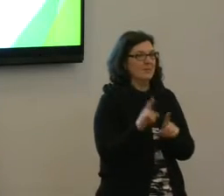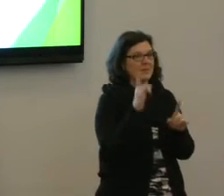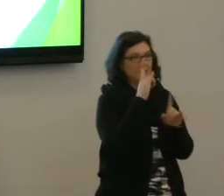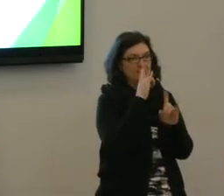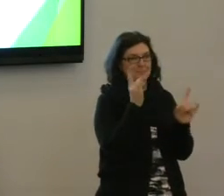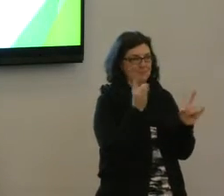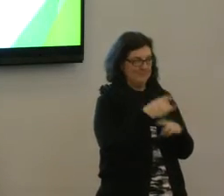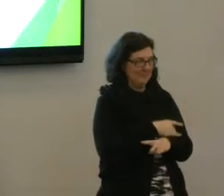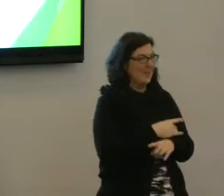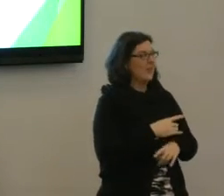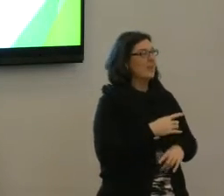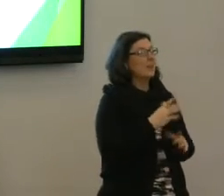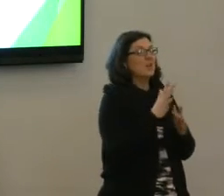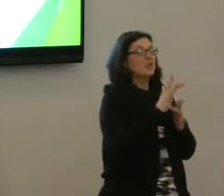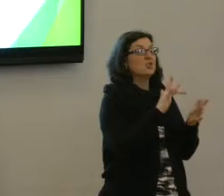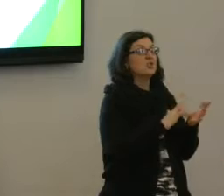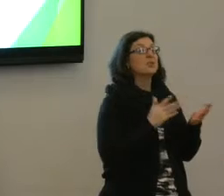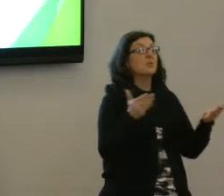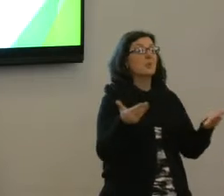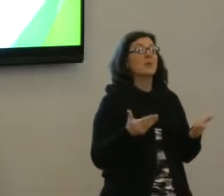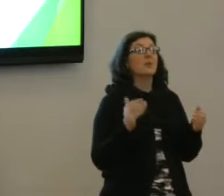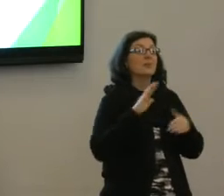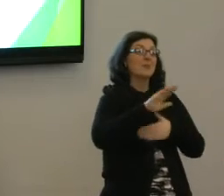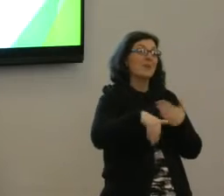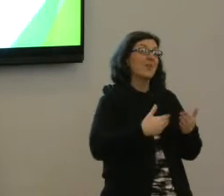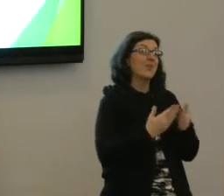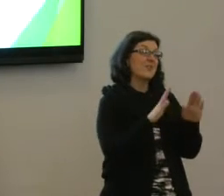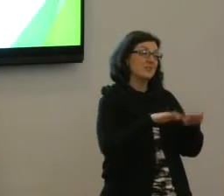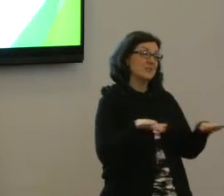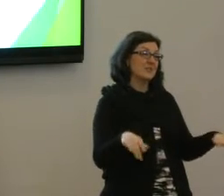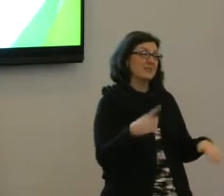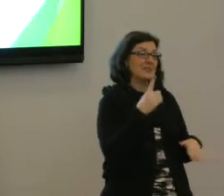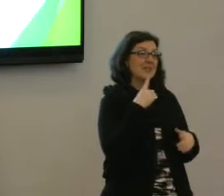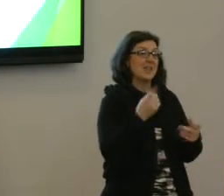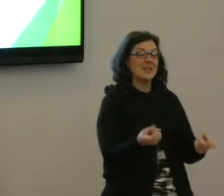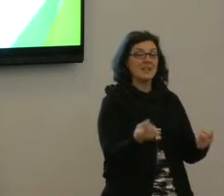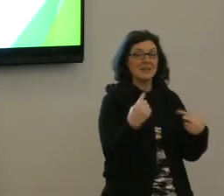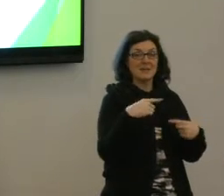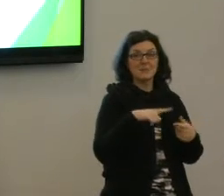sermon was of Jesus welcoming all the children and say, come unto me.